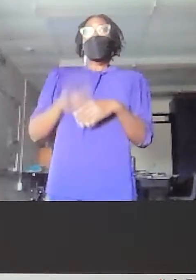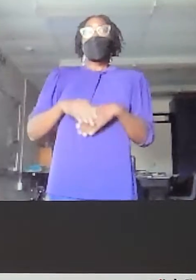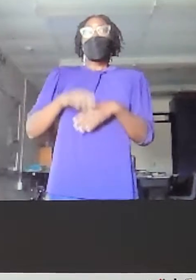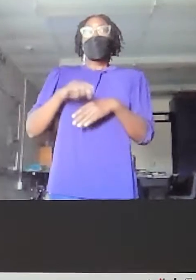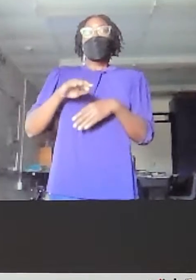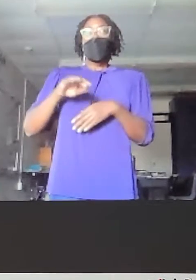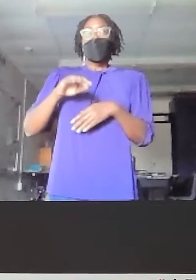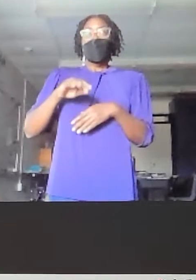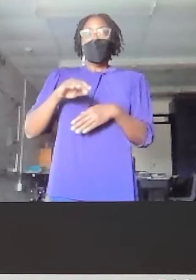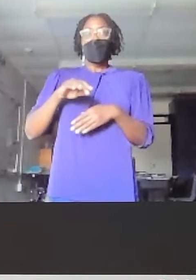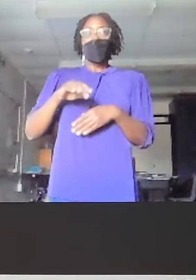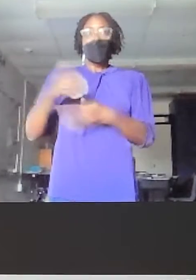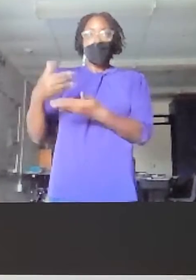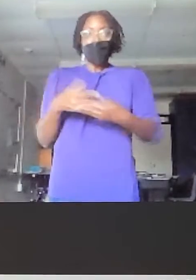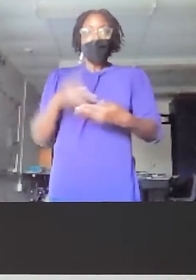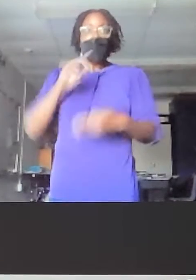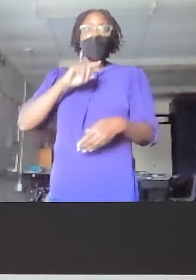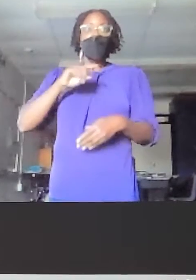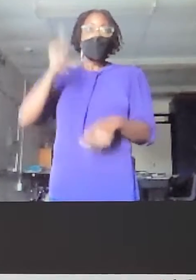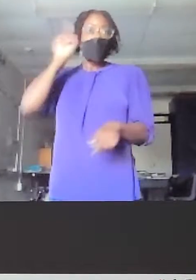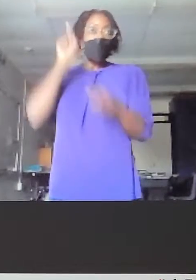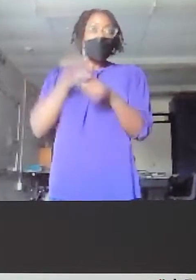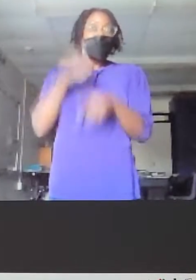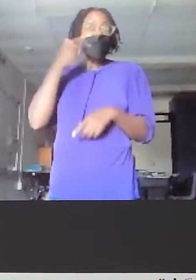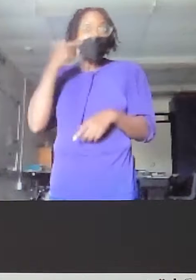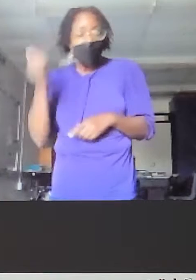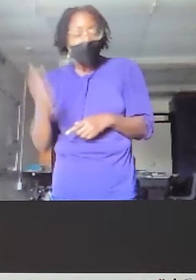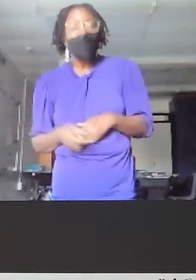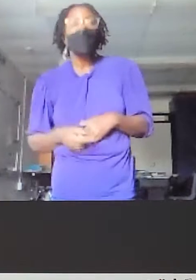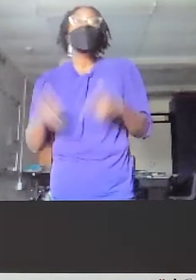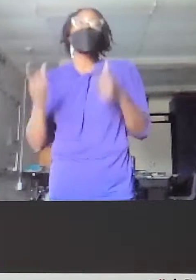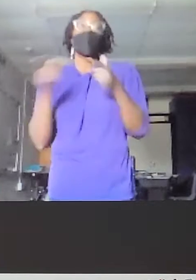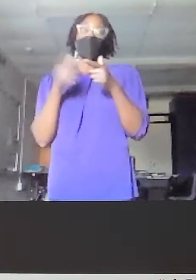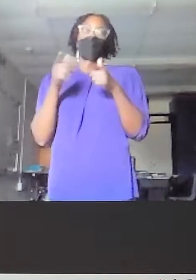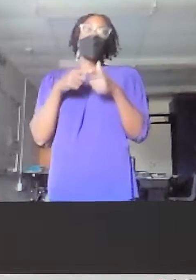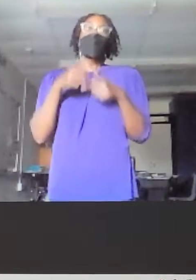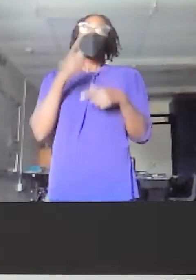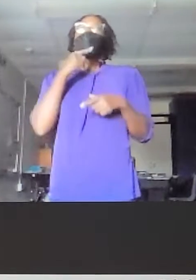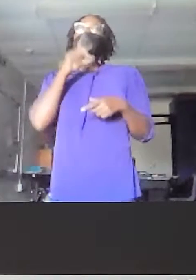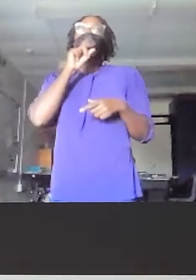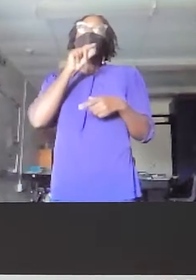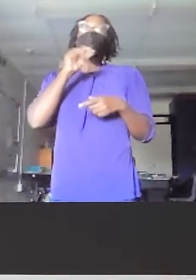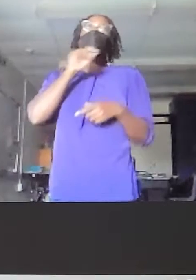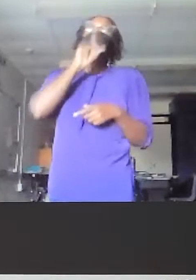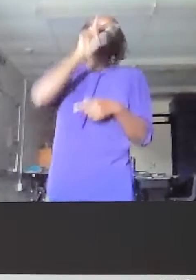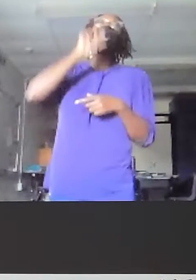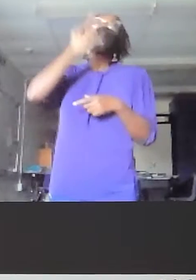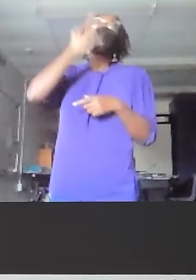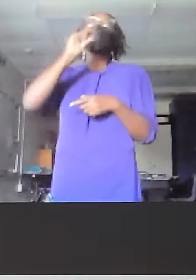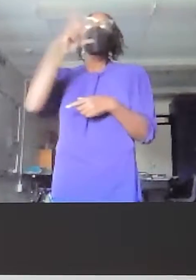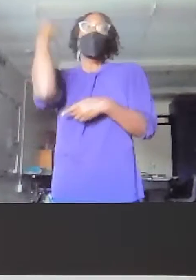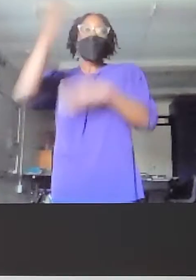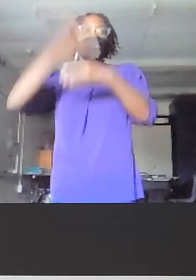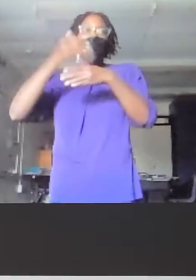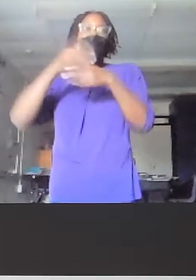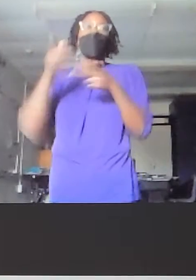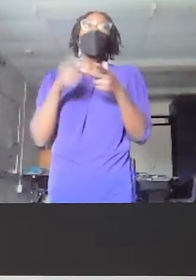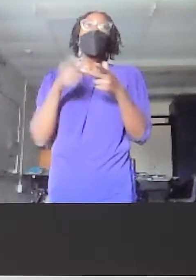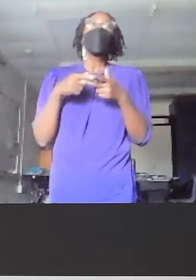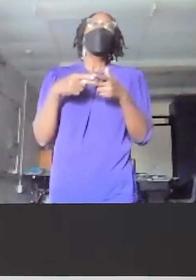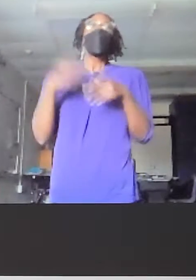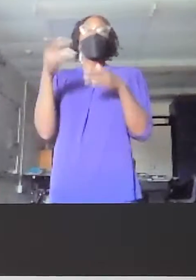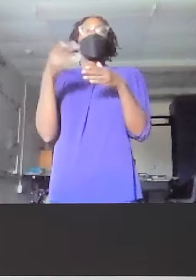Isabella's baby brother's giggle, the robin's chirp outside my bedroom window, and the soft swan